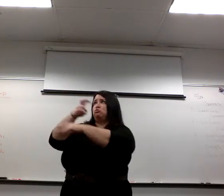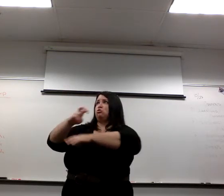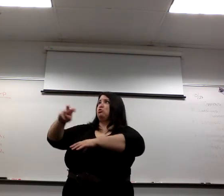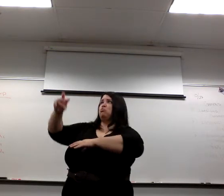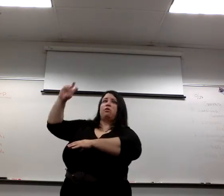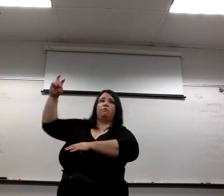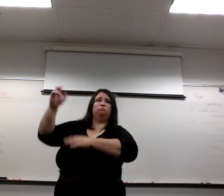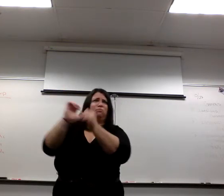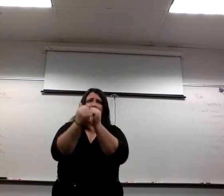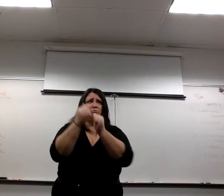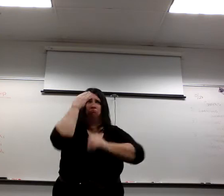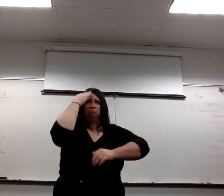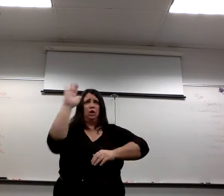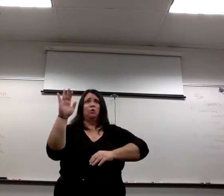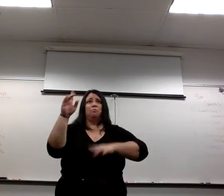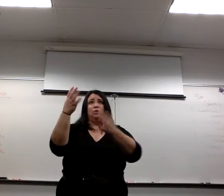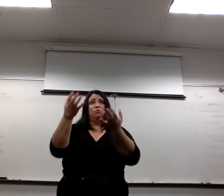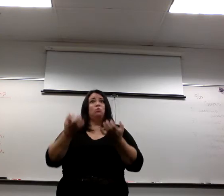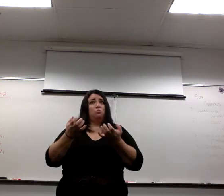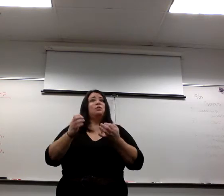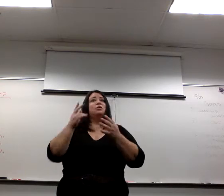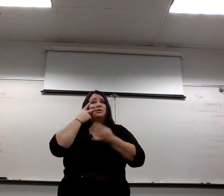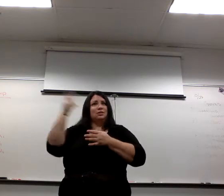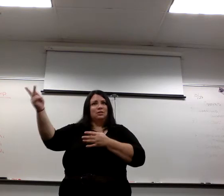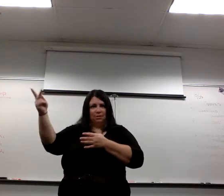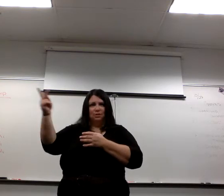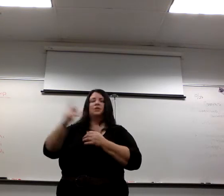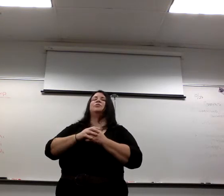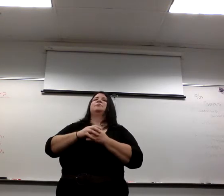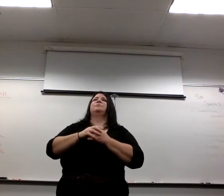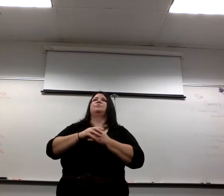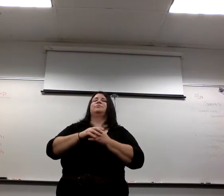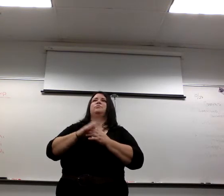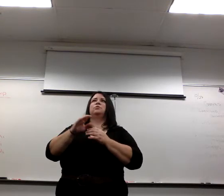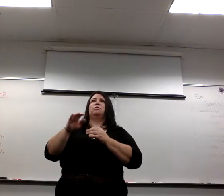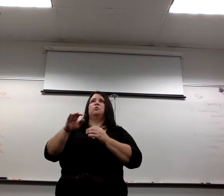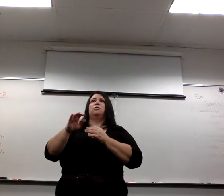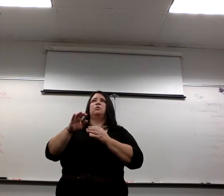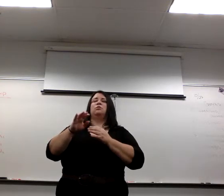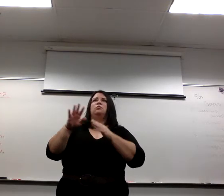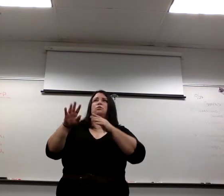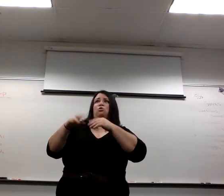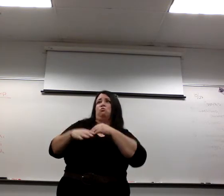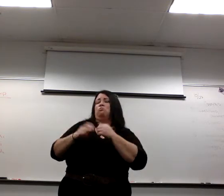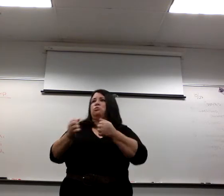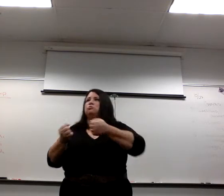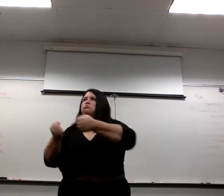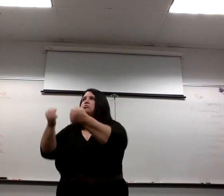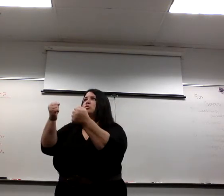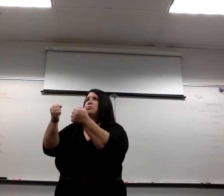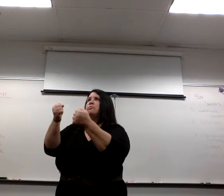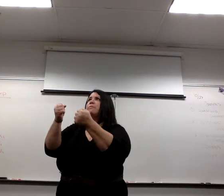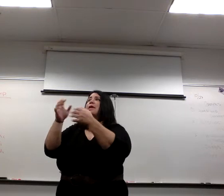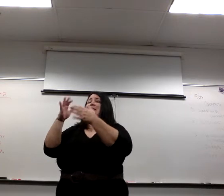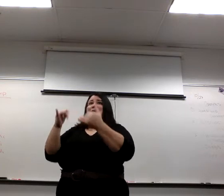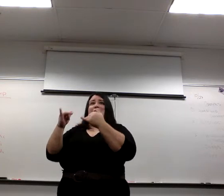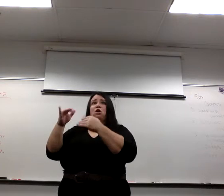And this was pretty far away, just the mountain itself. And then once you got there, you had to climb up it. So I walked around the